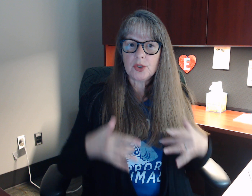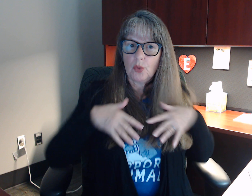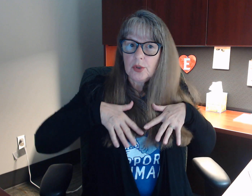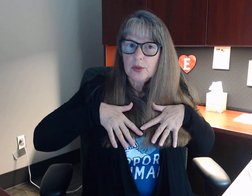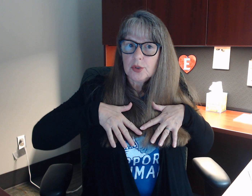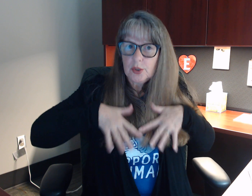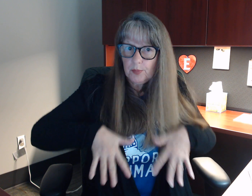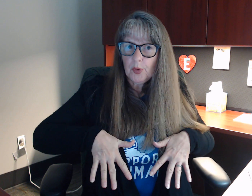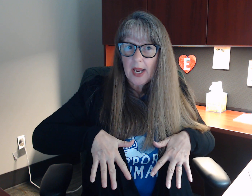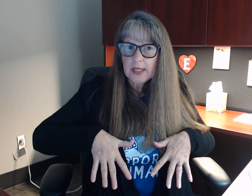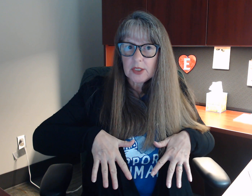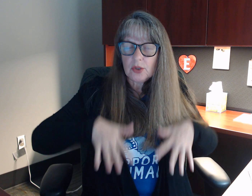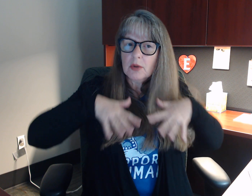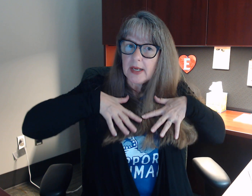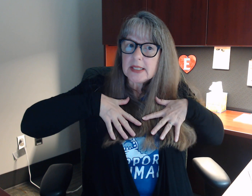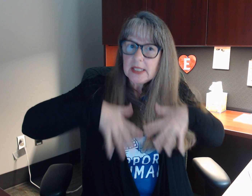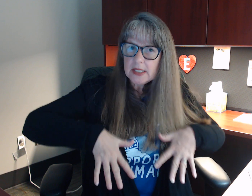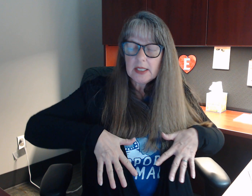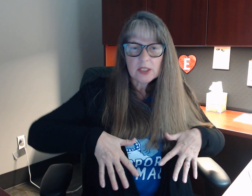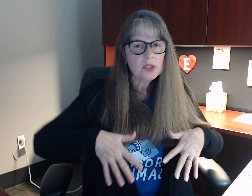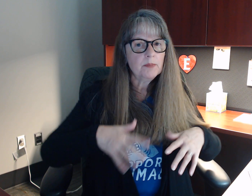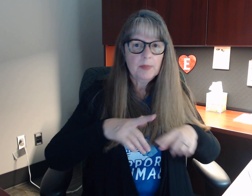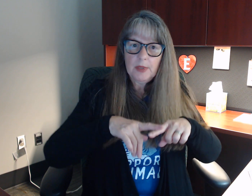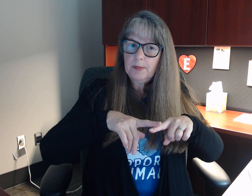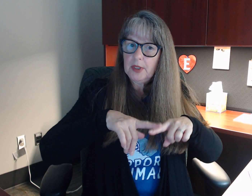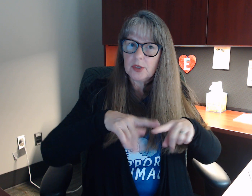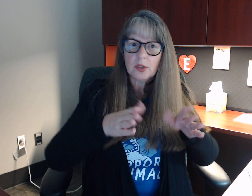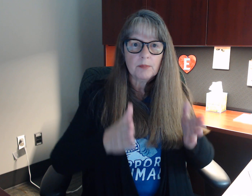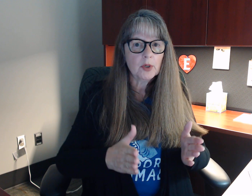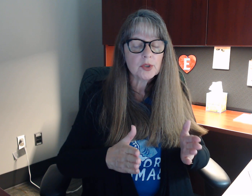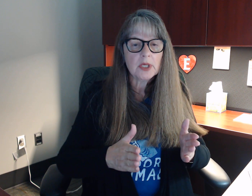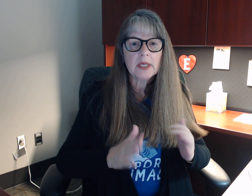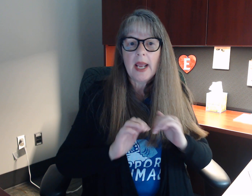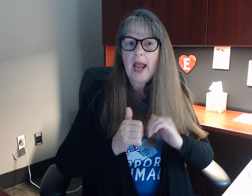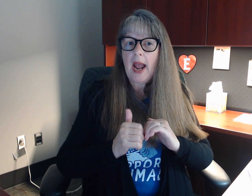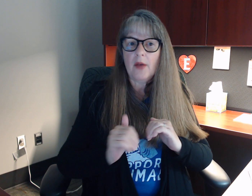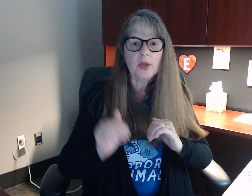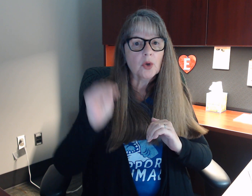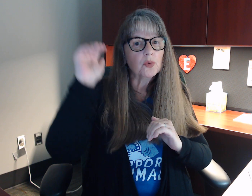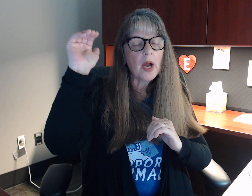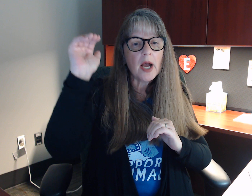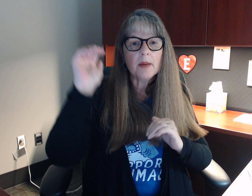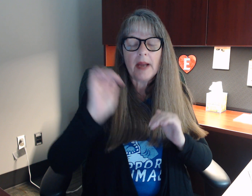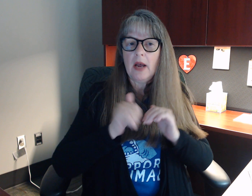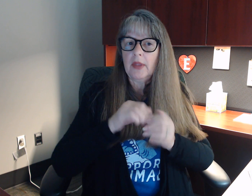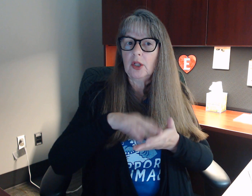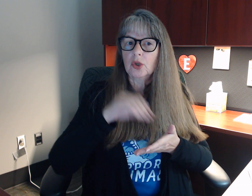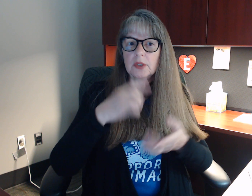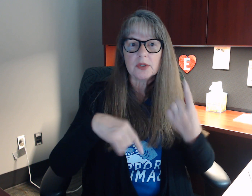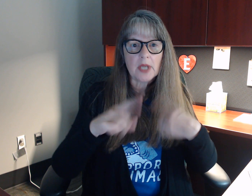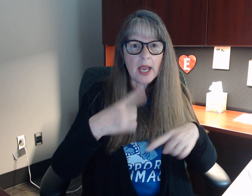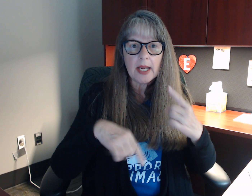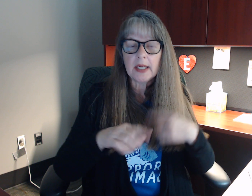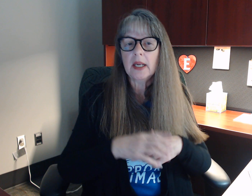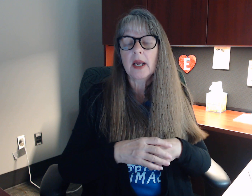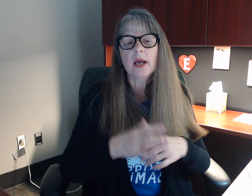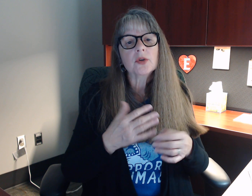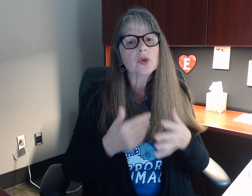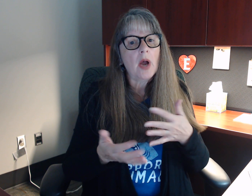or depressed, you might see this. It depends on the person, how they grew up, how they learned the sign. So I